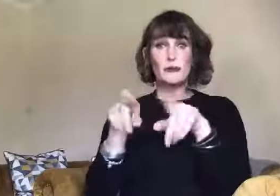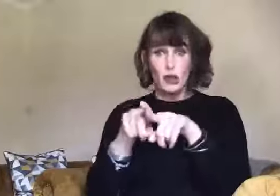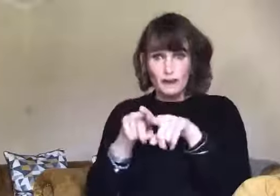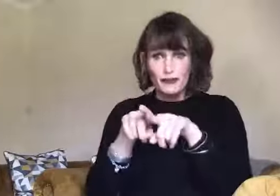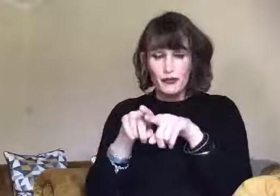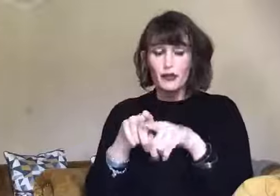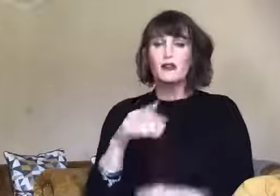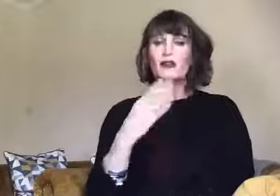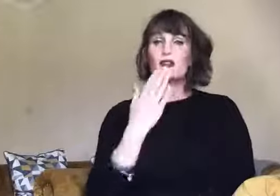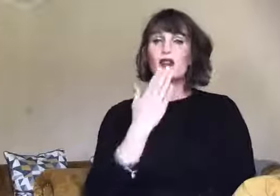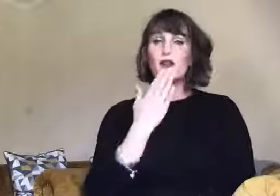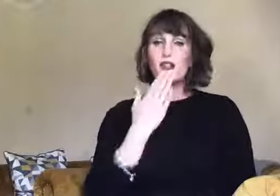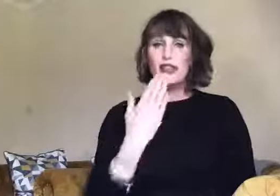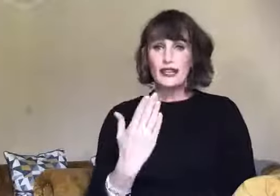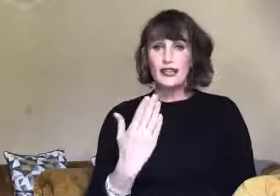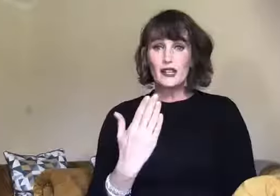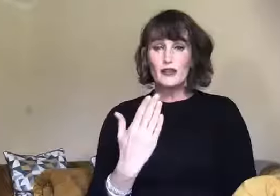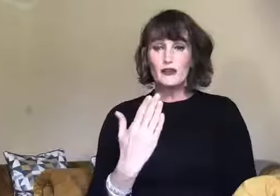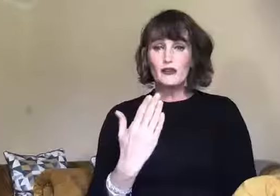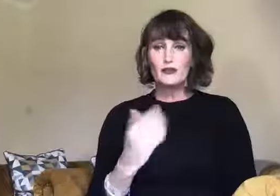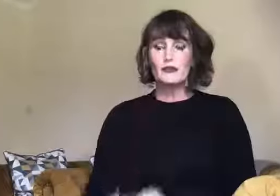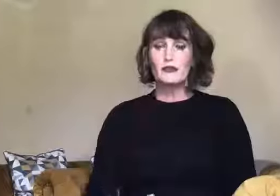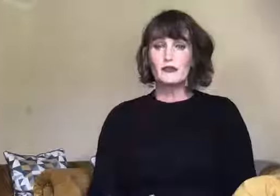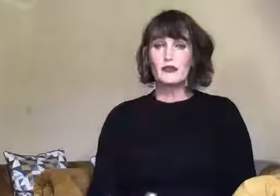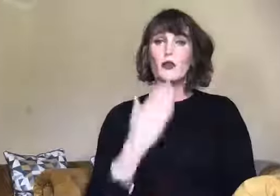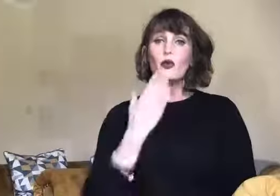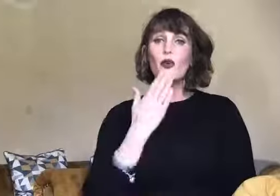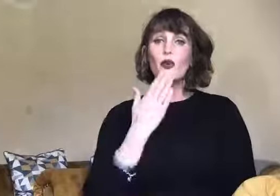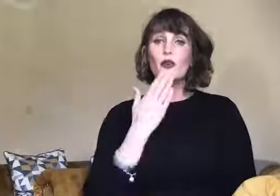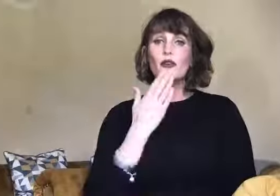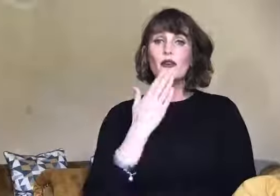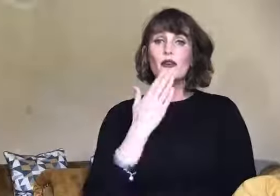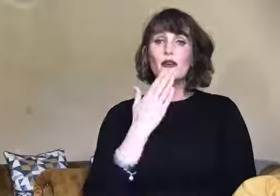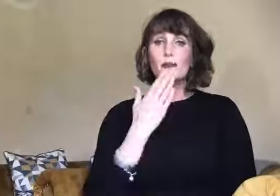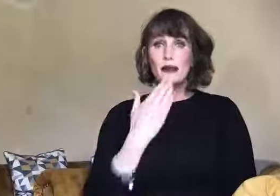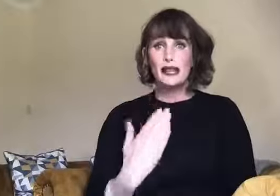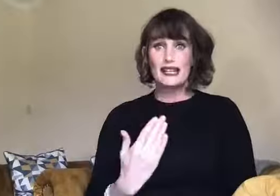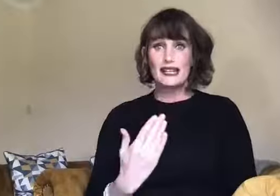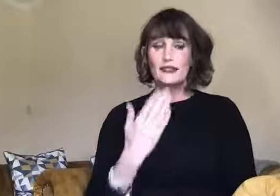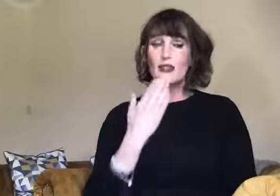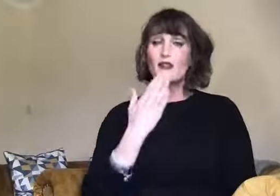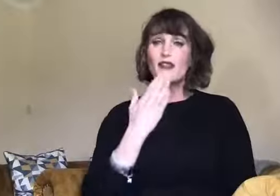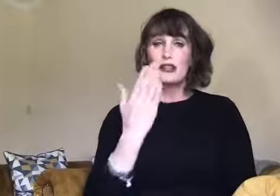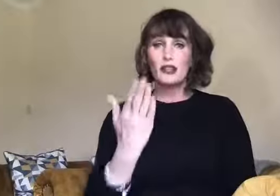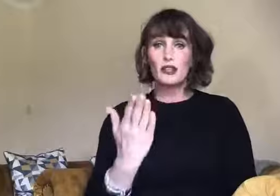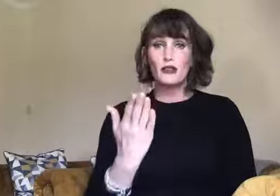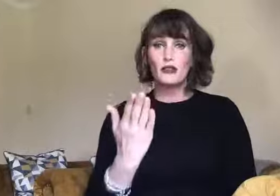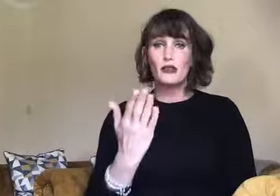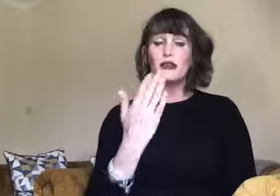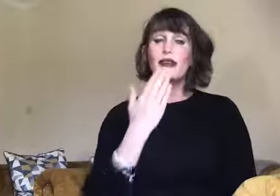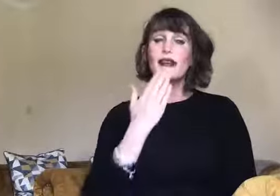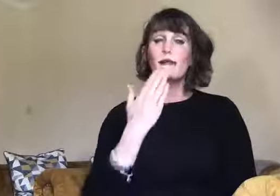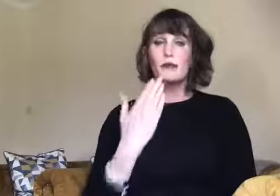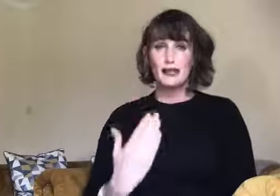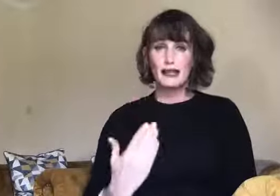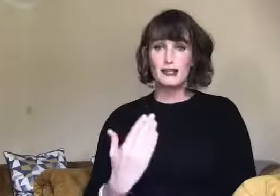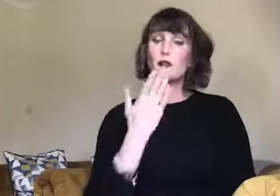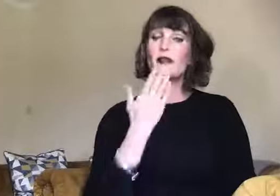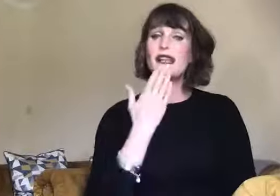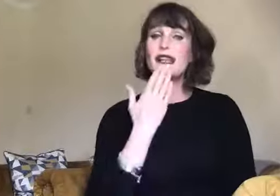similar. So thank you or please. So thank you and please. So please